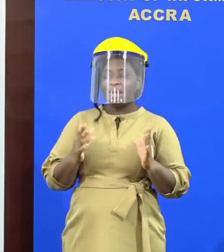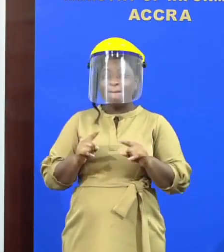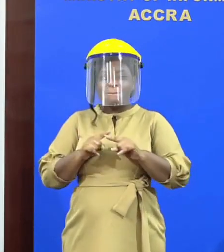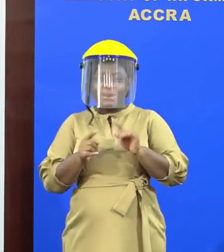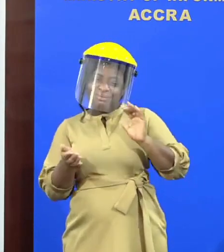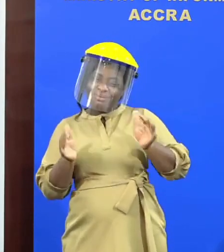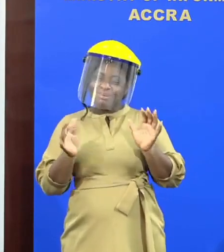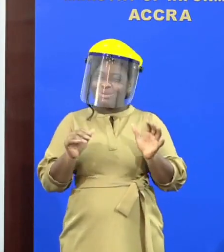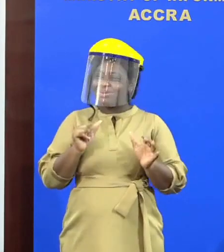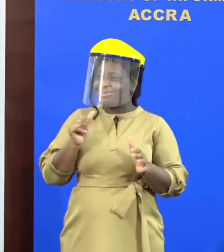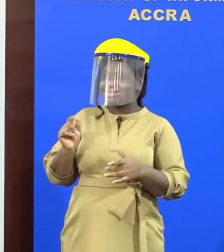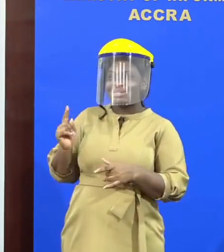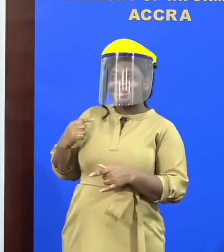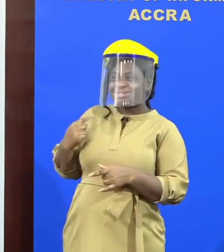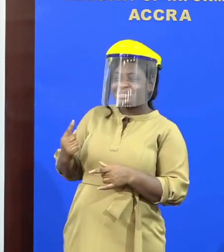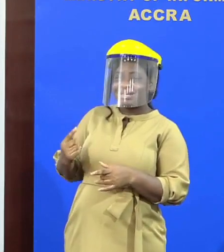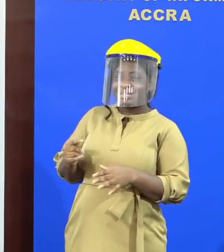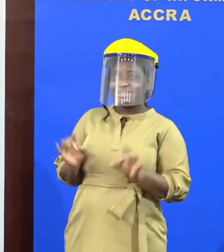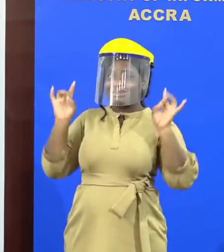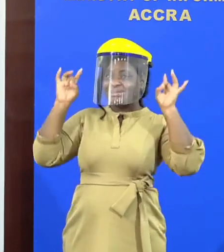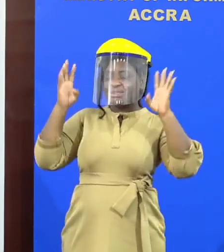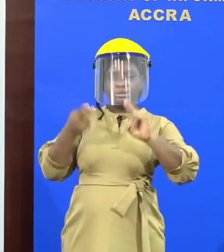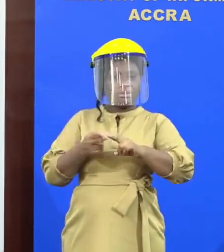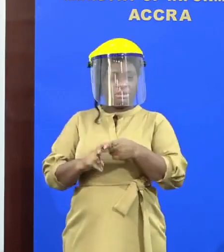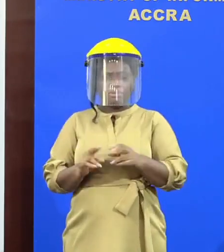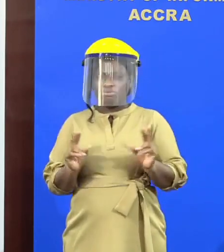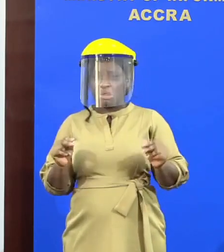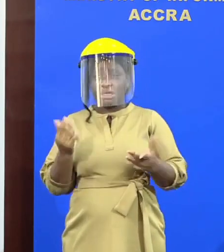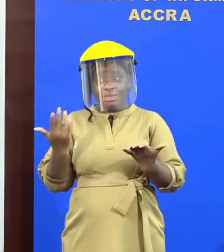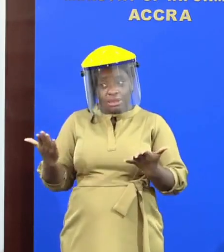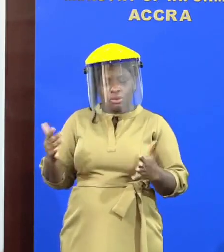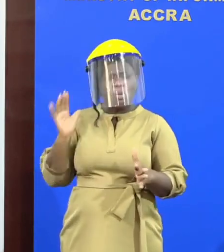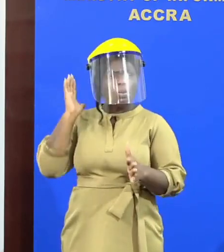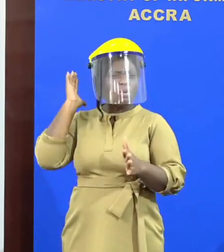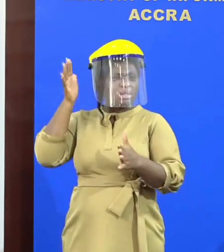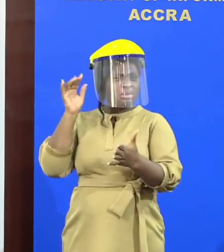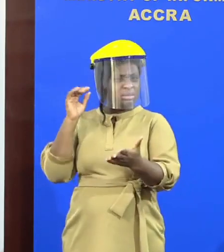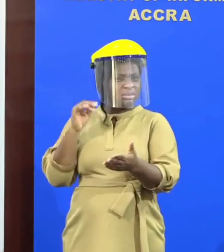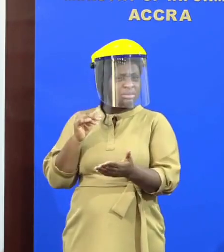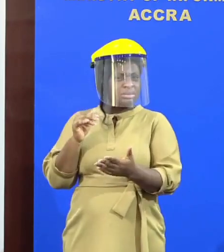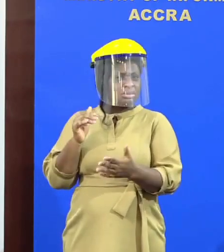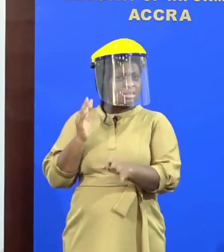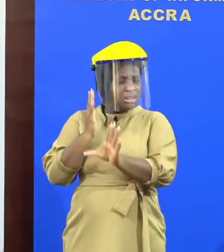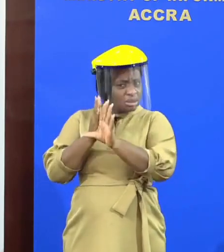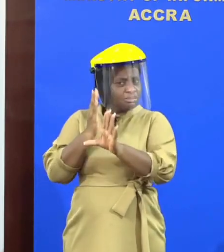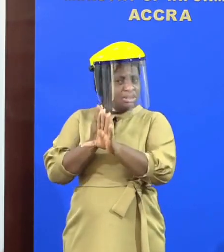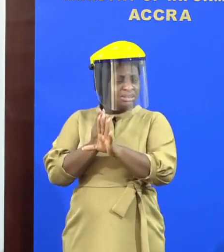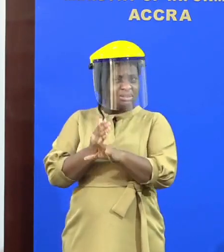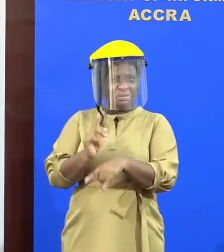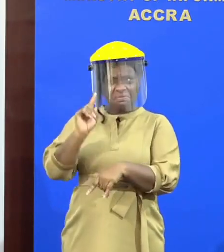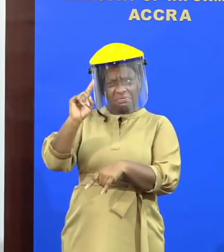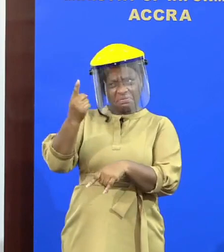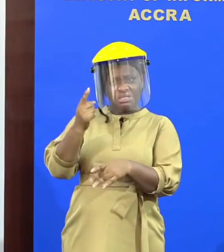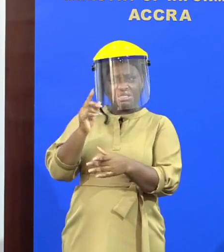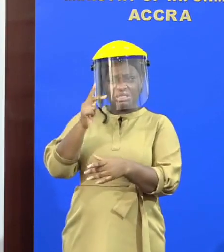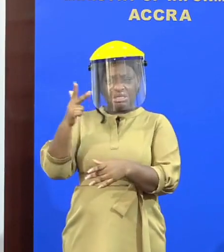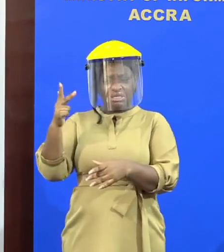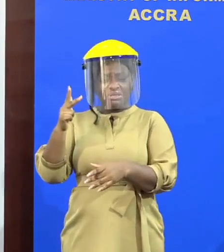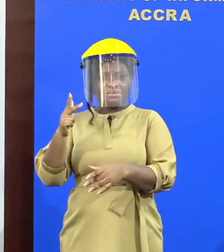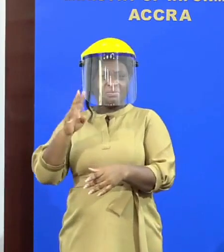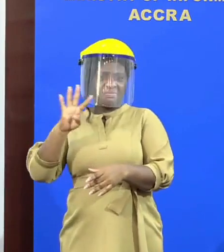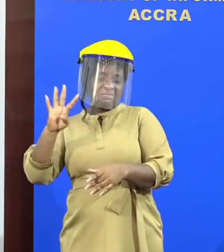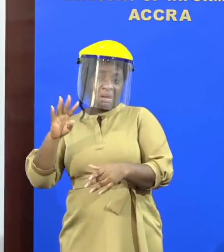I wouldn't say it's an alarming number. That is this was expected. It was expected in the first 3 to 4 weeks. Because people are going to